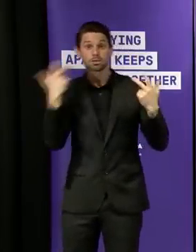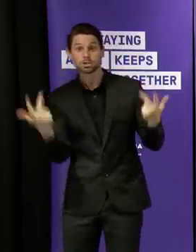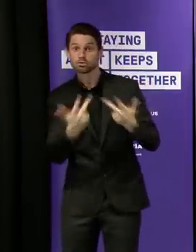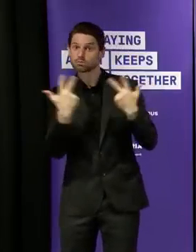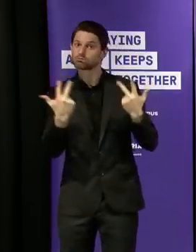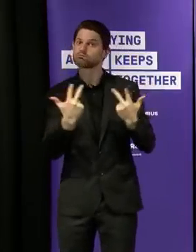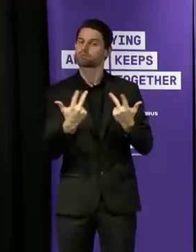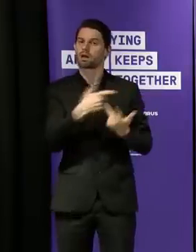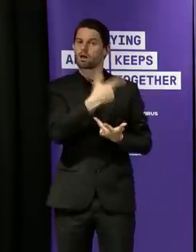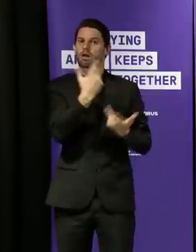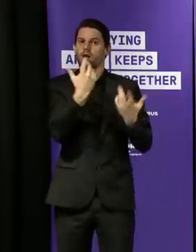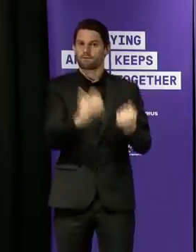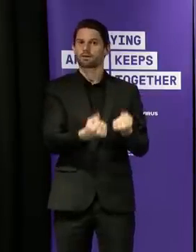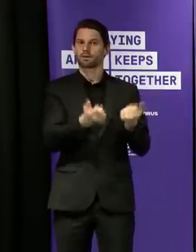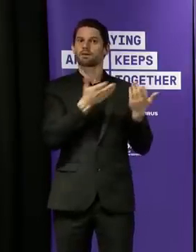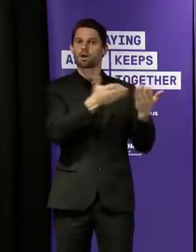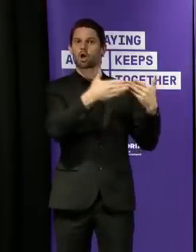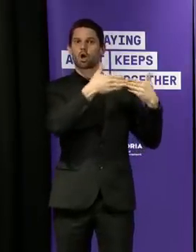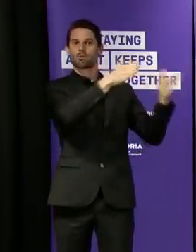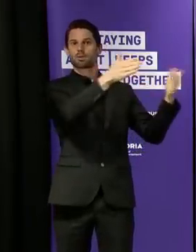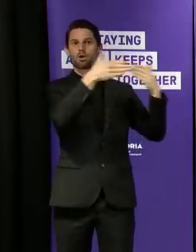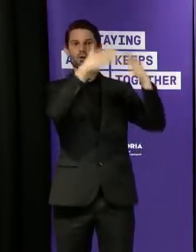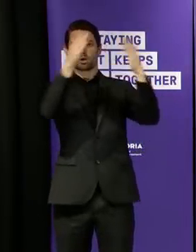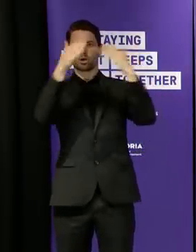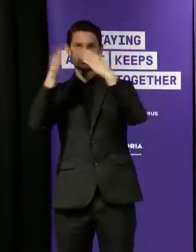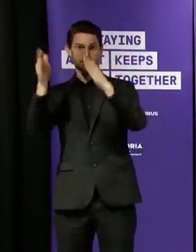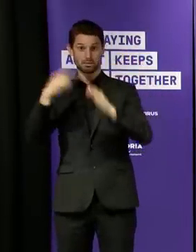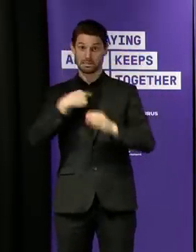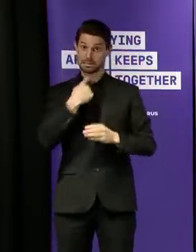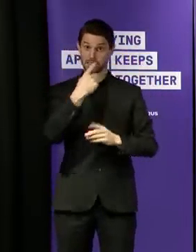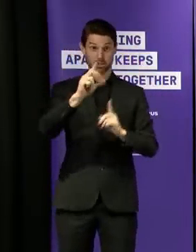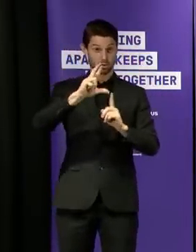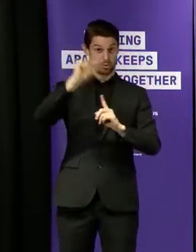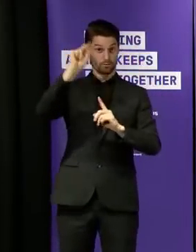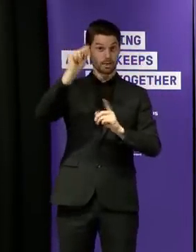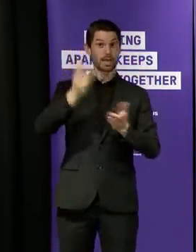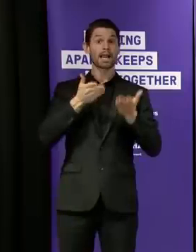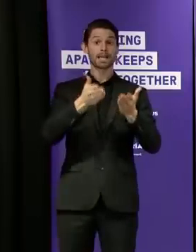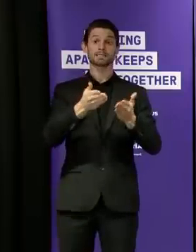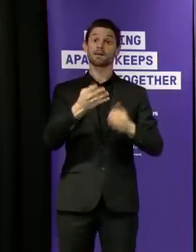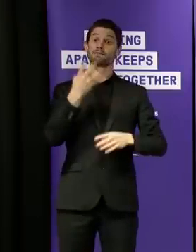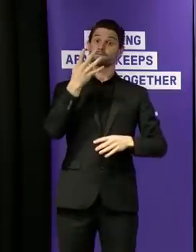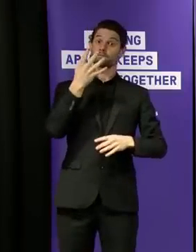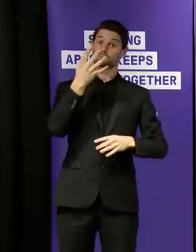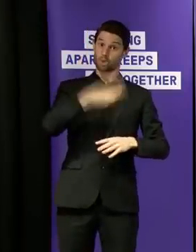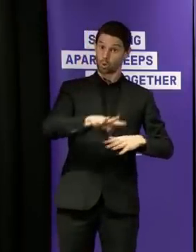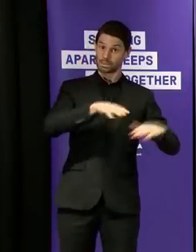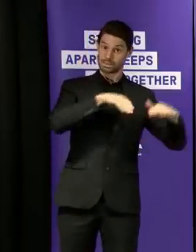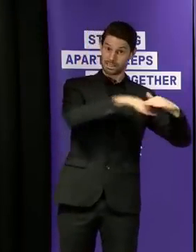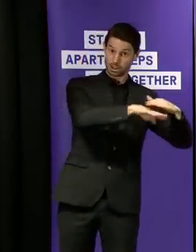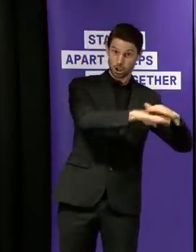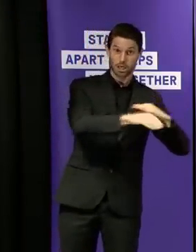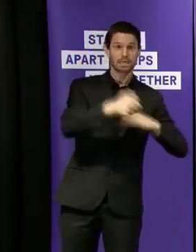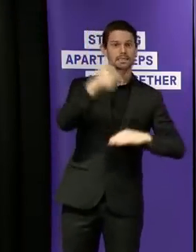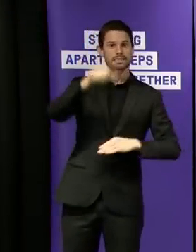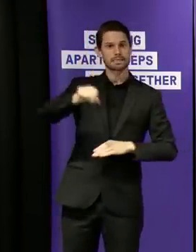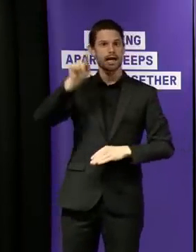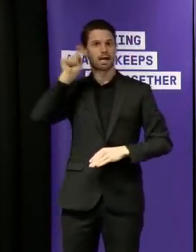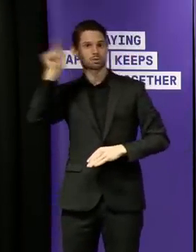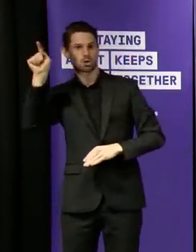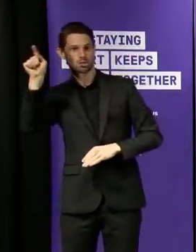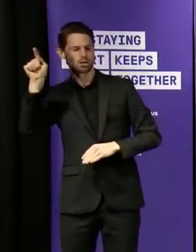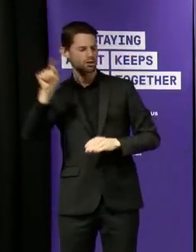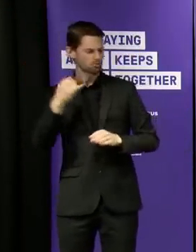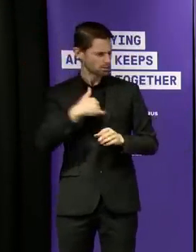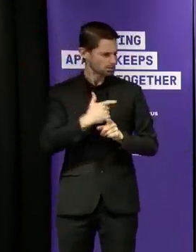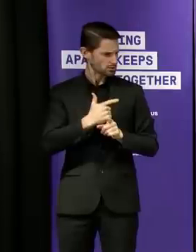they will be, because I've made announcements today, so from midnight tonight they go to 40 and 60. That's really important. Sorry, 70 I think it is,